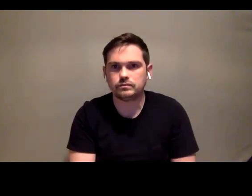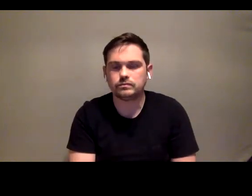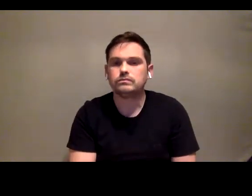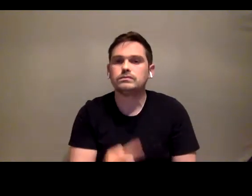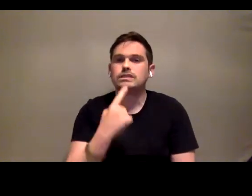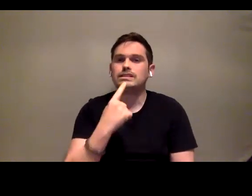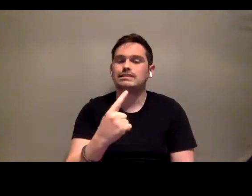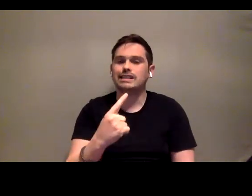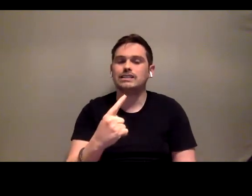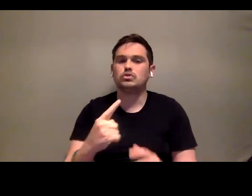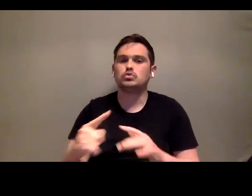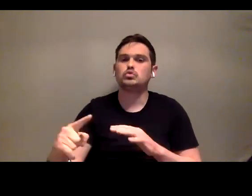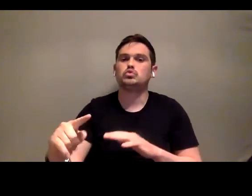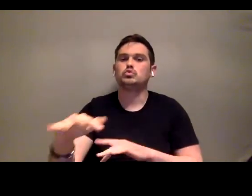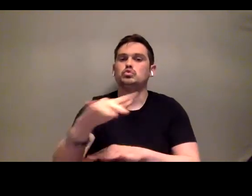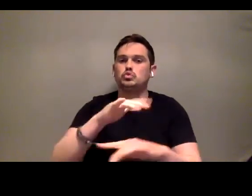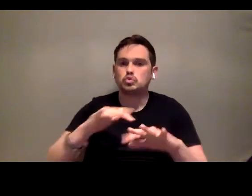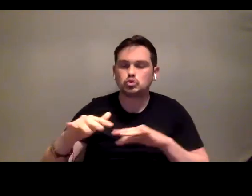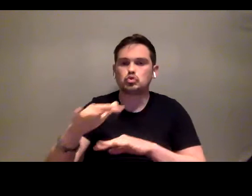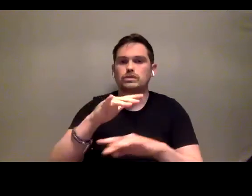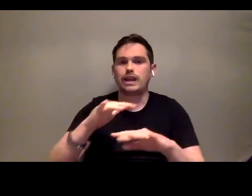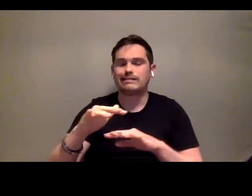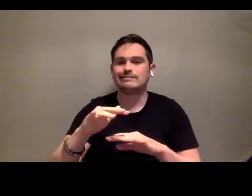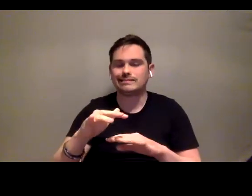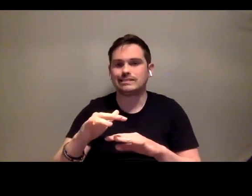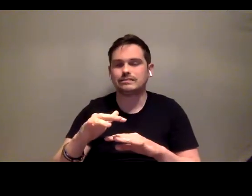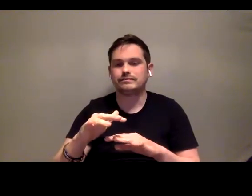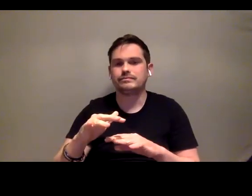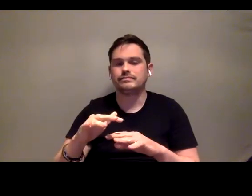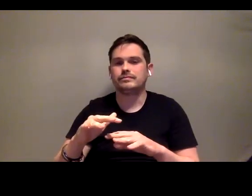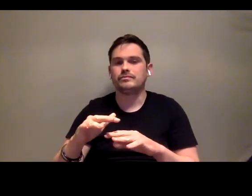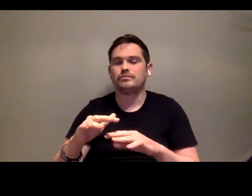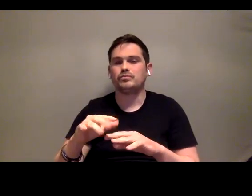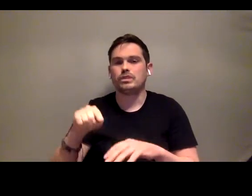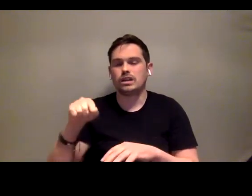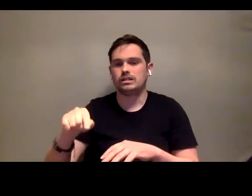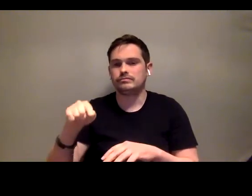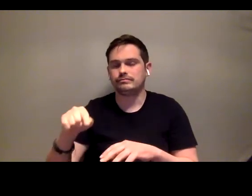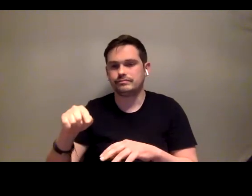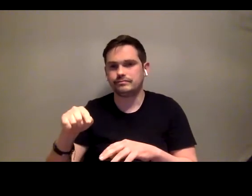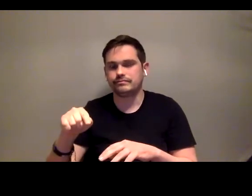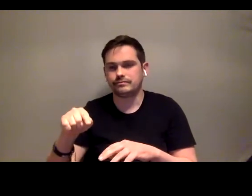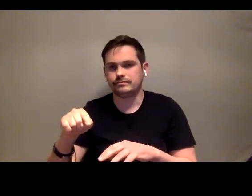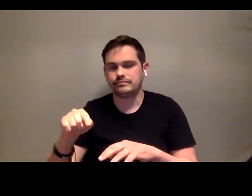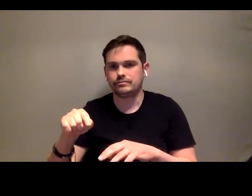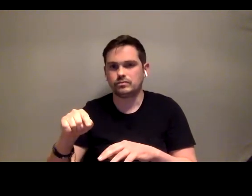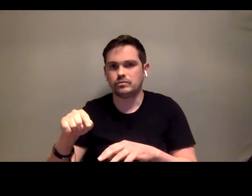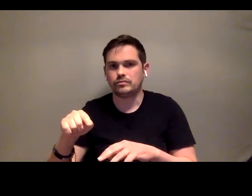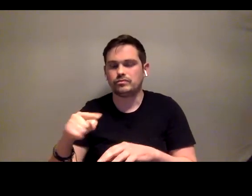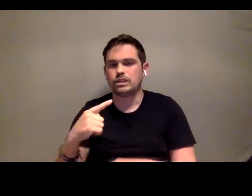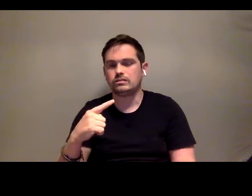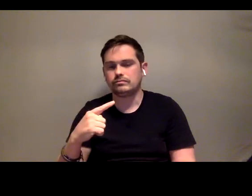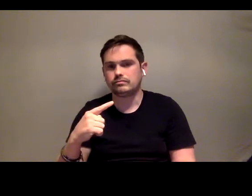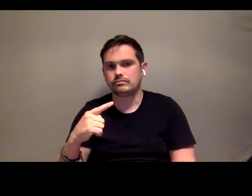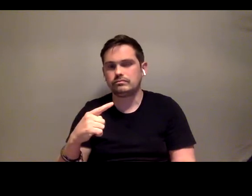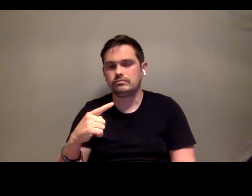and economic benefits of a really properly resourced care sector outweigh any other impacts at this stage. So I think